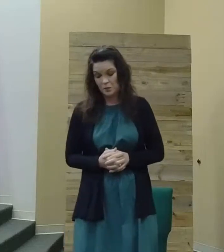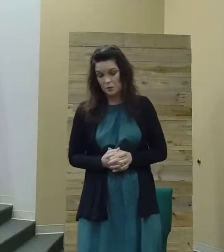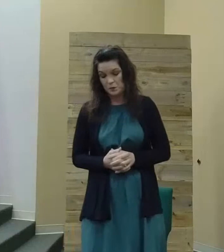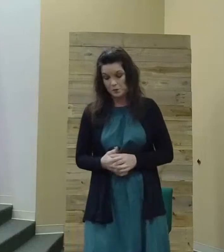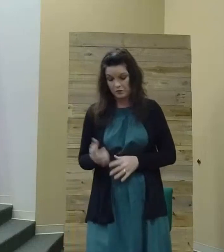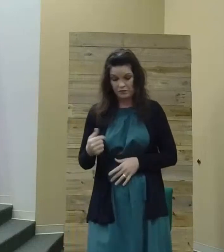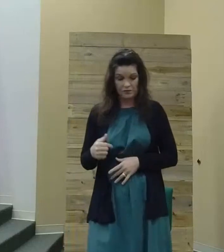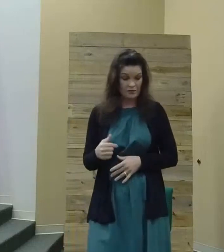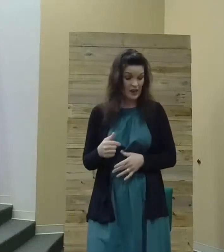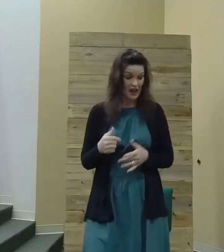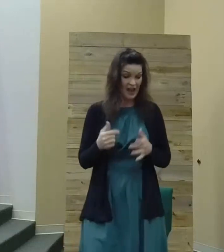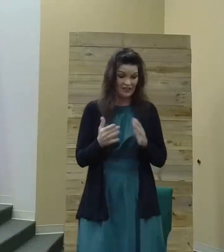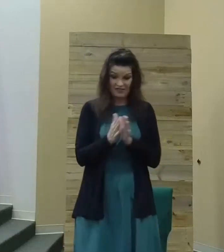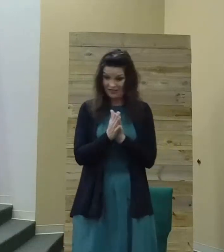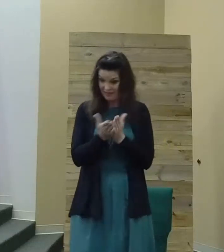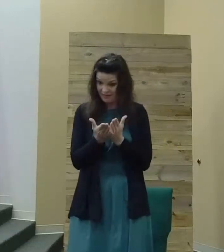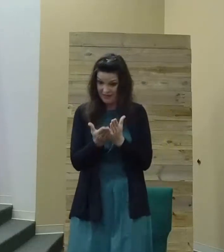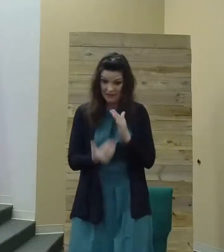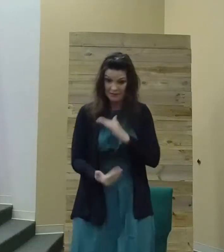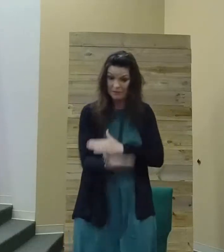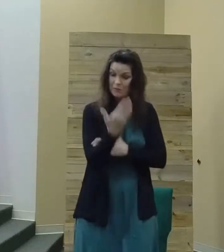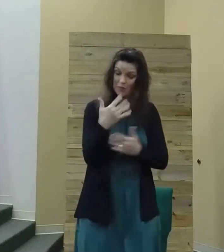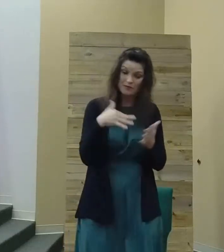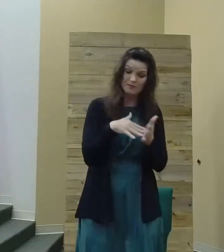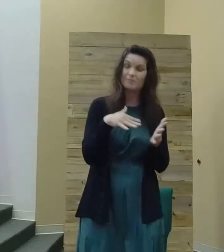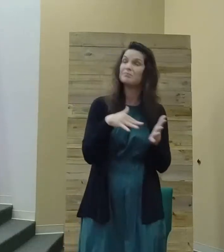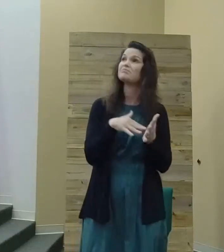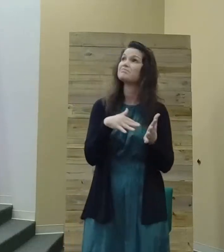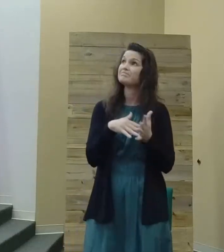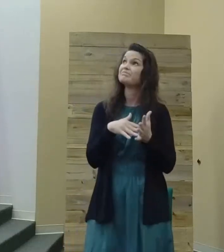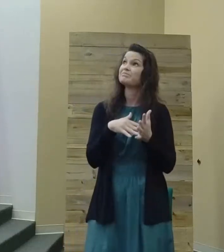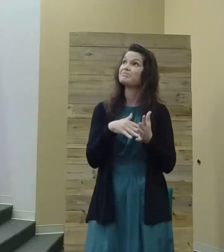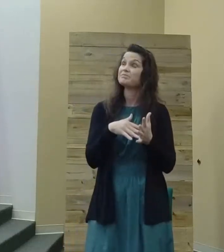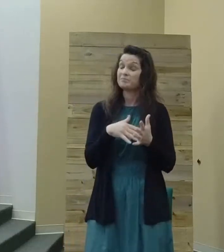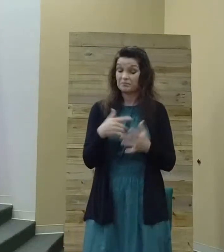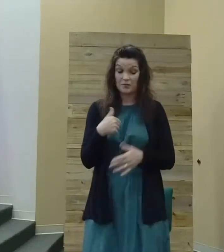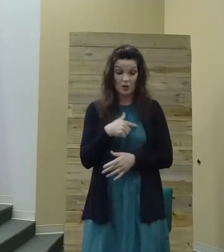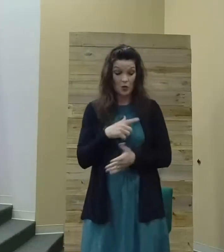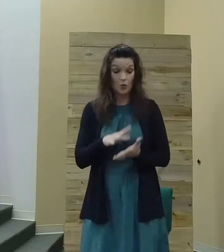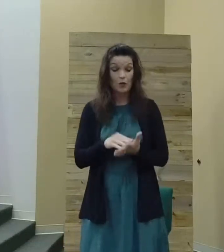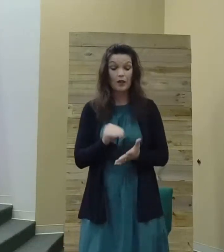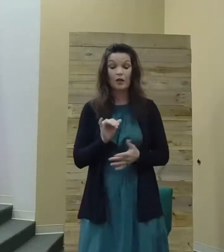As we studied this morning in our Bible study, our God,